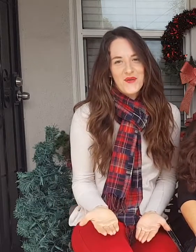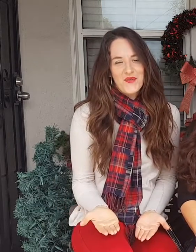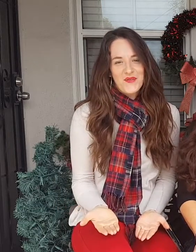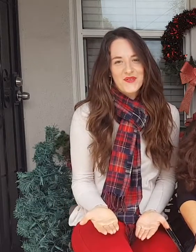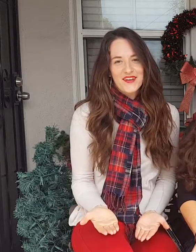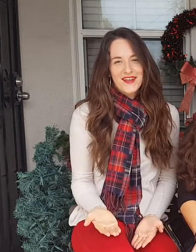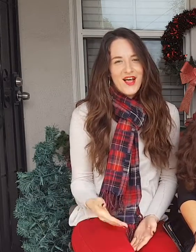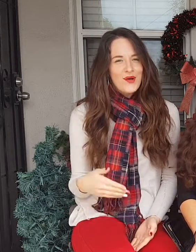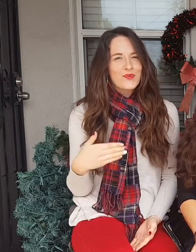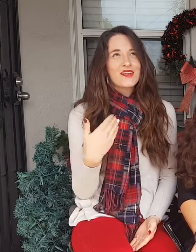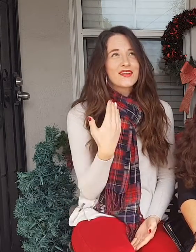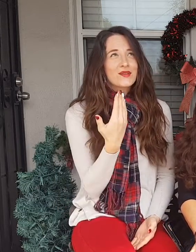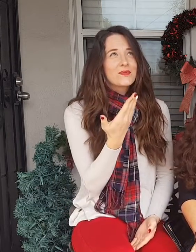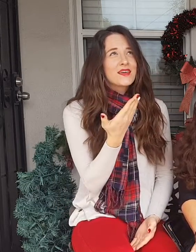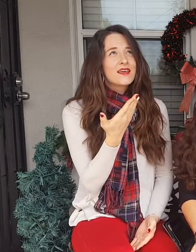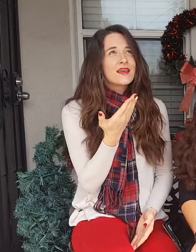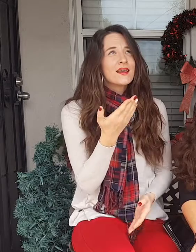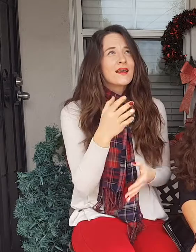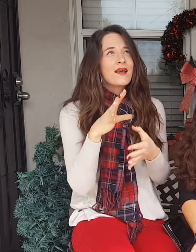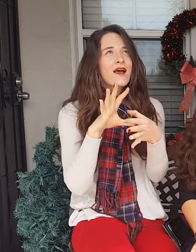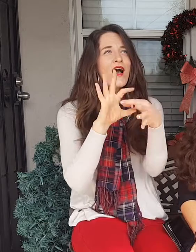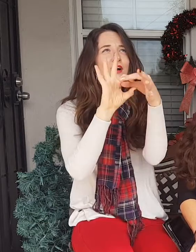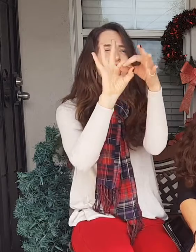below, will be